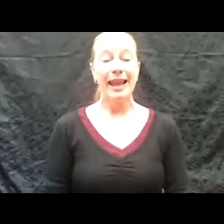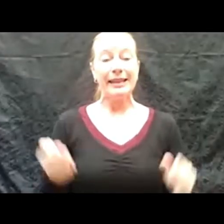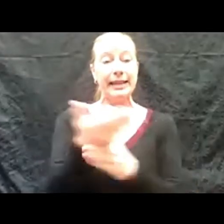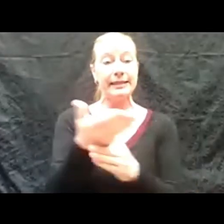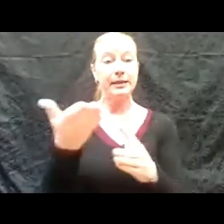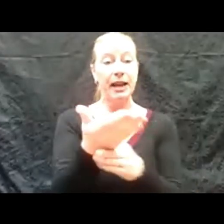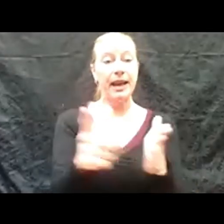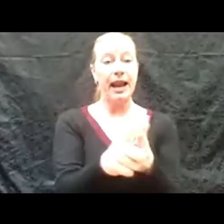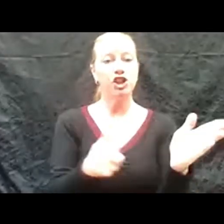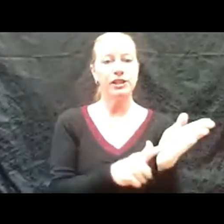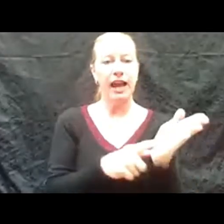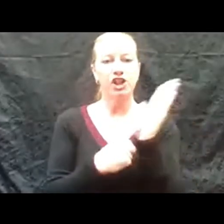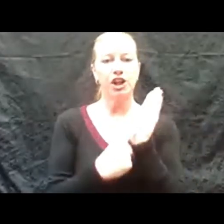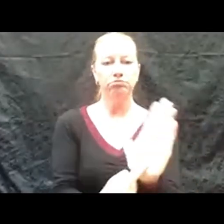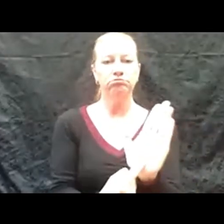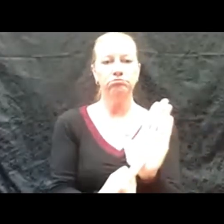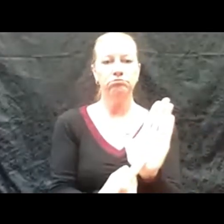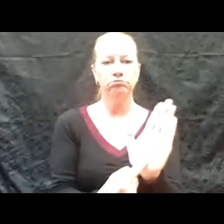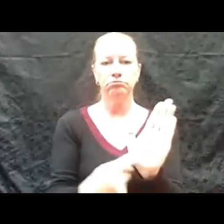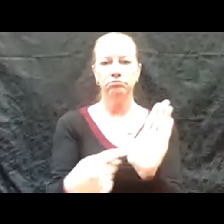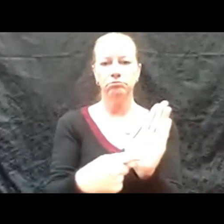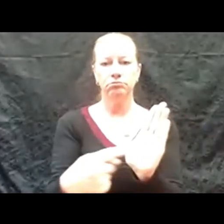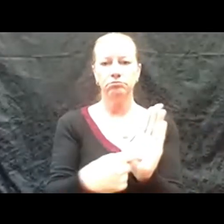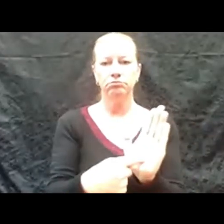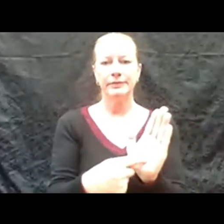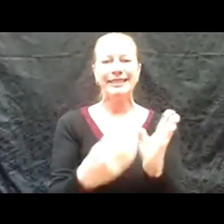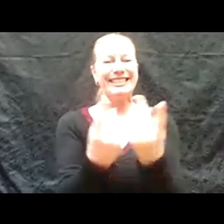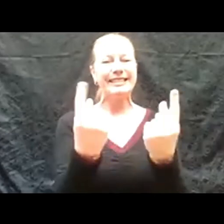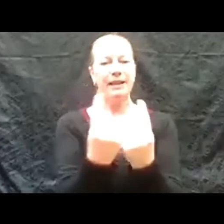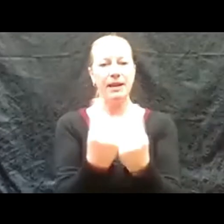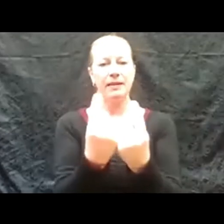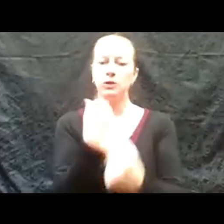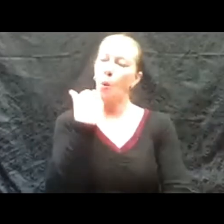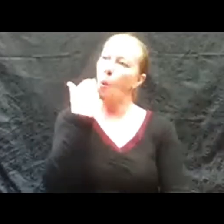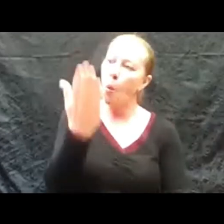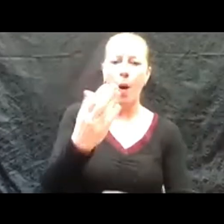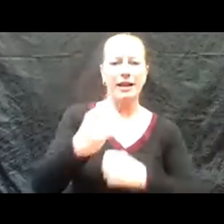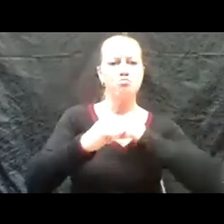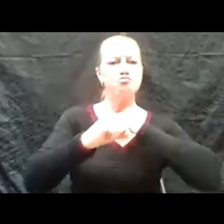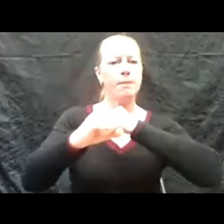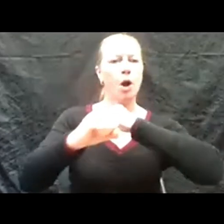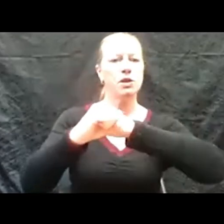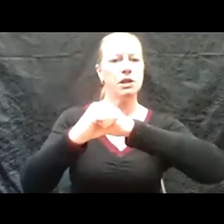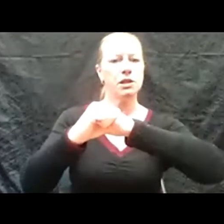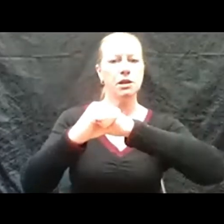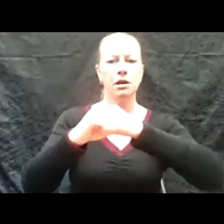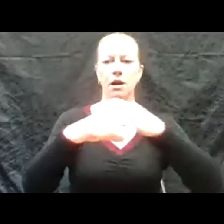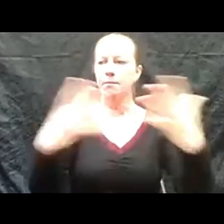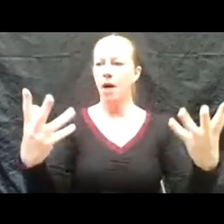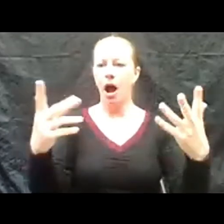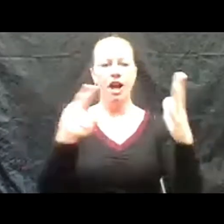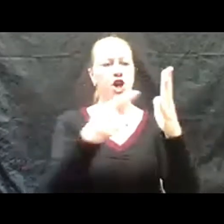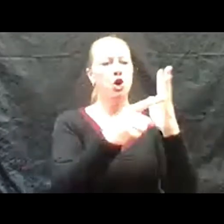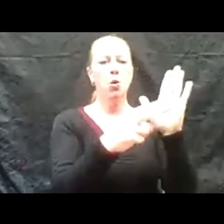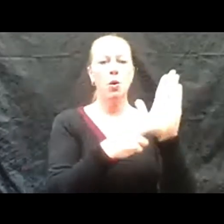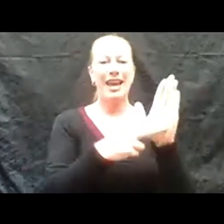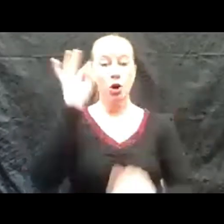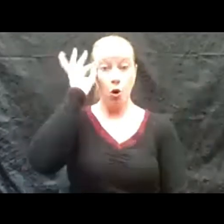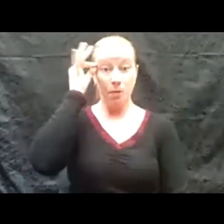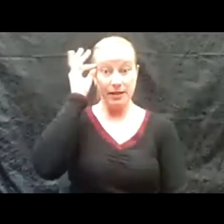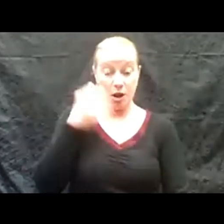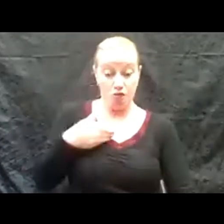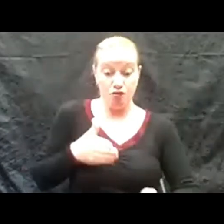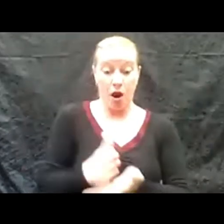Accessibility legislation is something that is always promoted by the UN Committee on the Rights of Persons